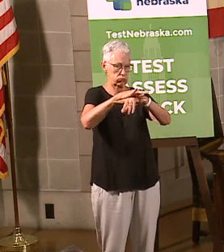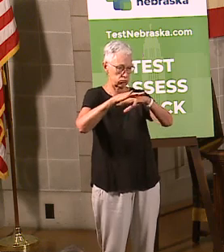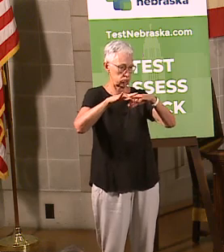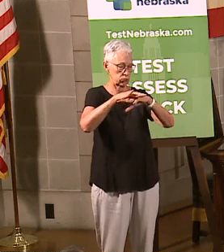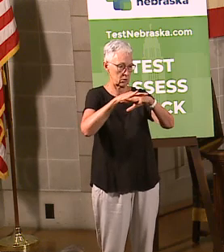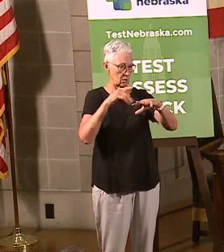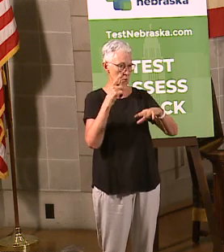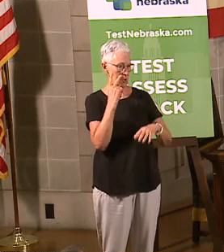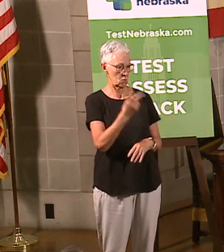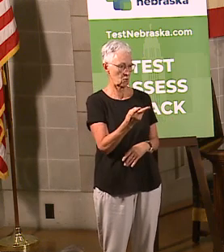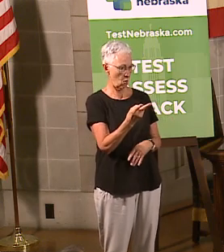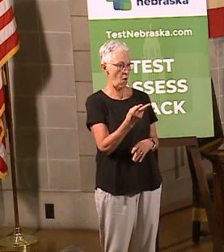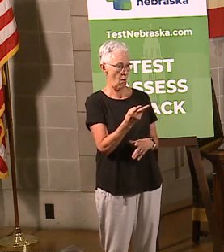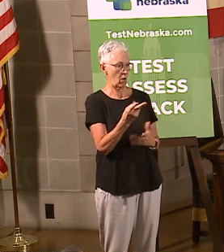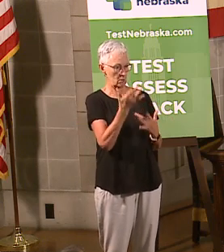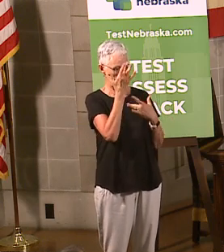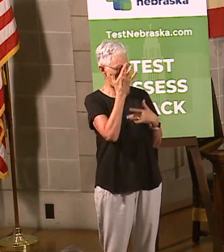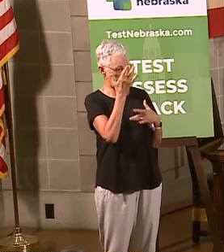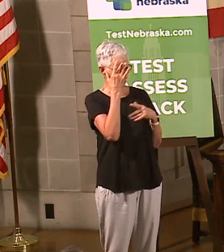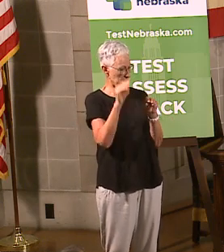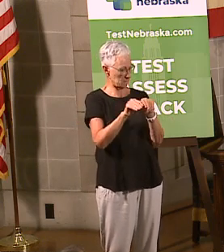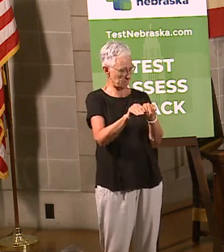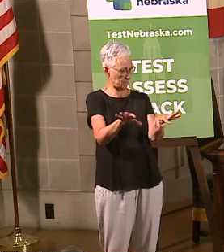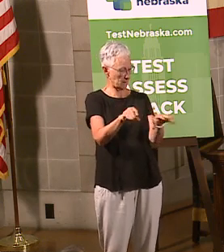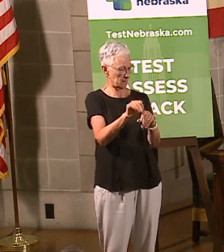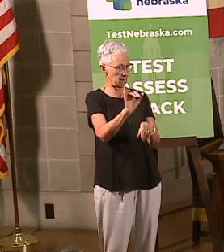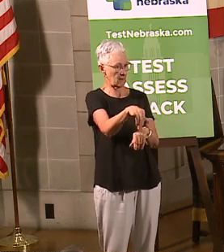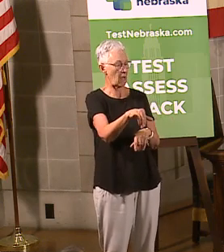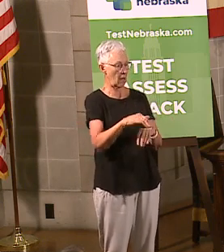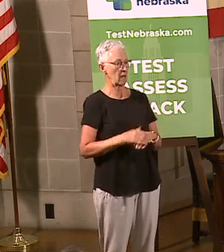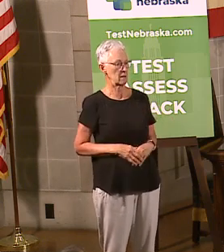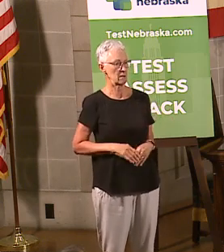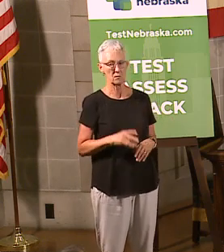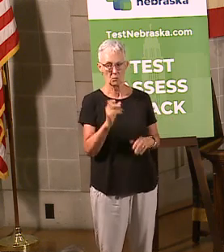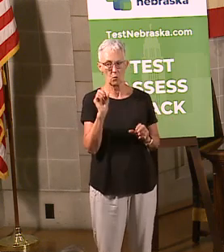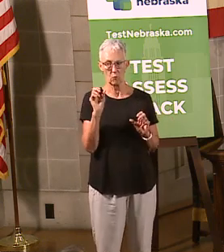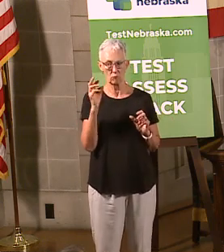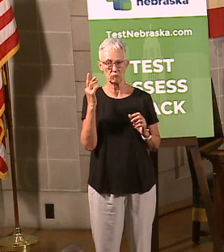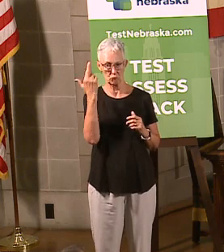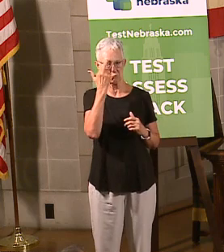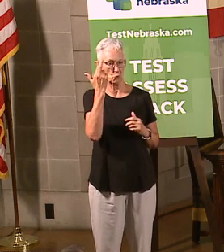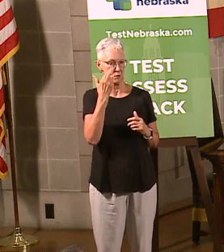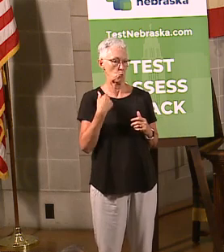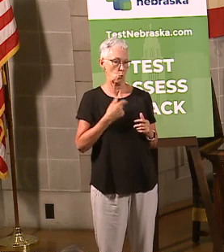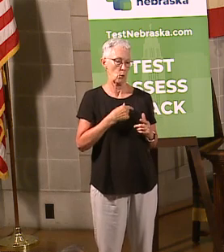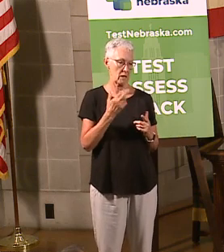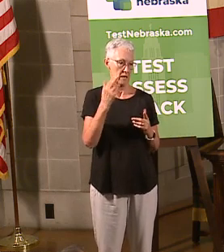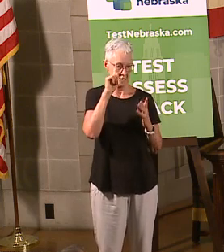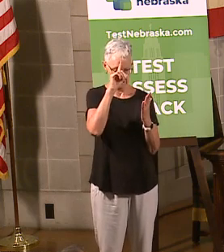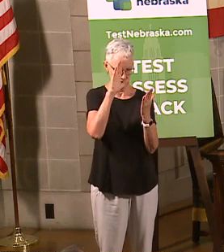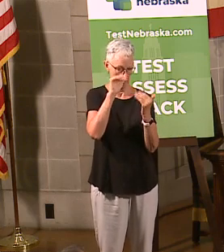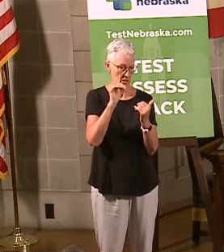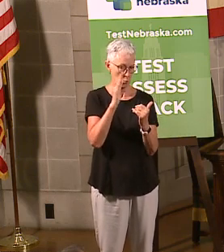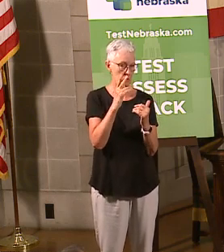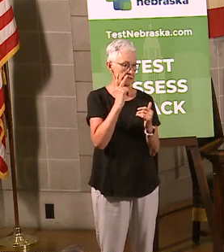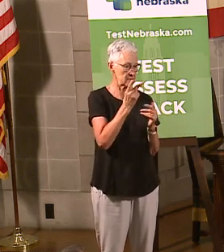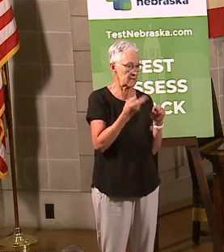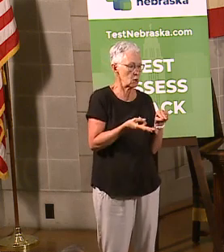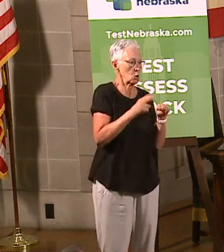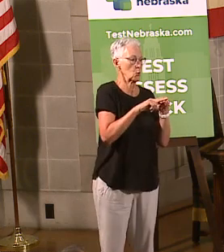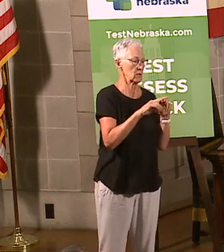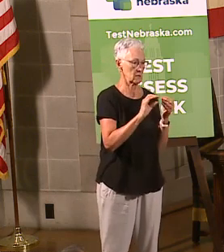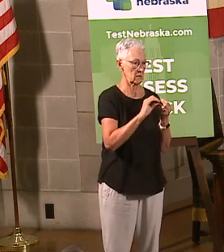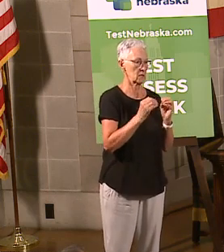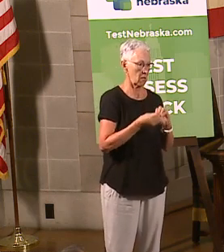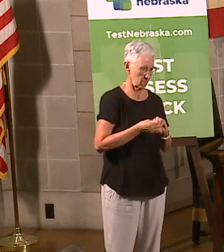Guard. So we expect that we're going to get more cases in part because of the large gatherings that occurred with the protests. So